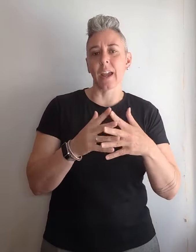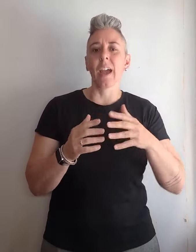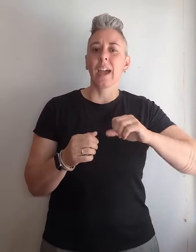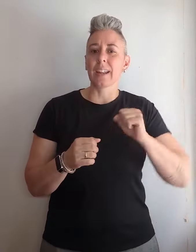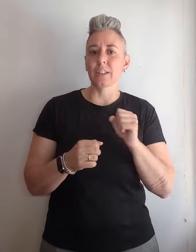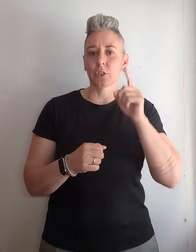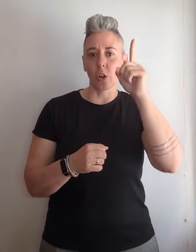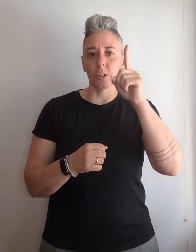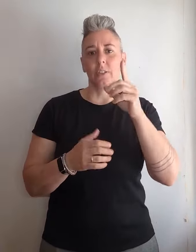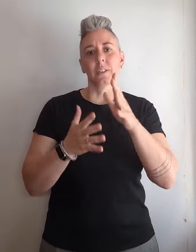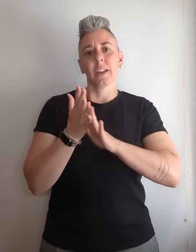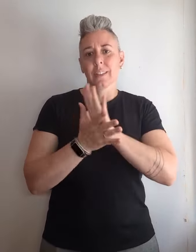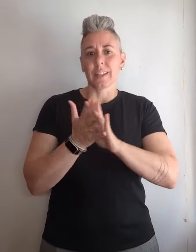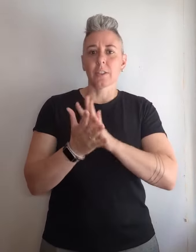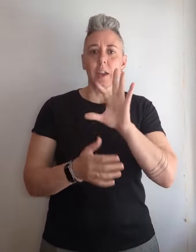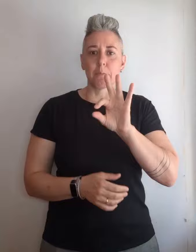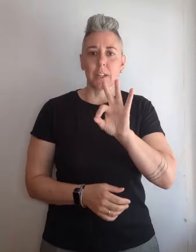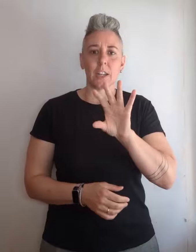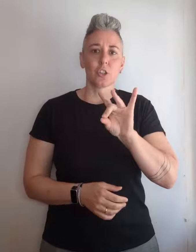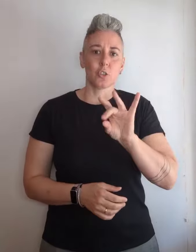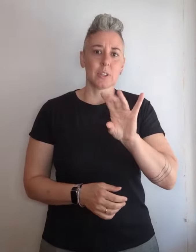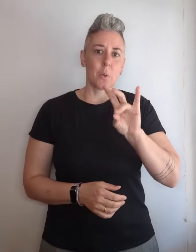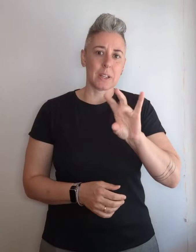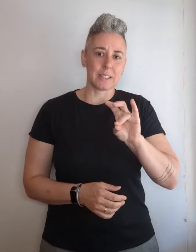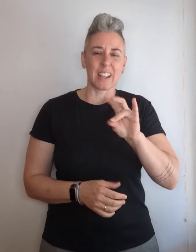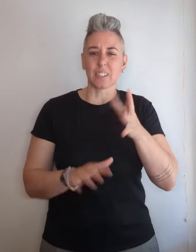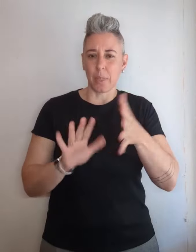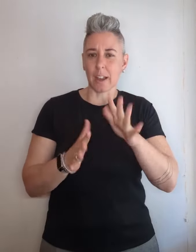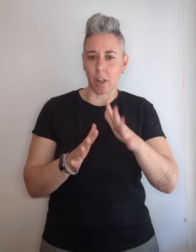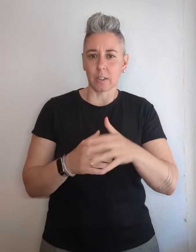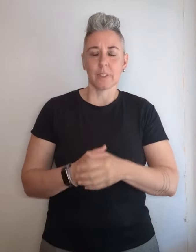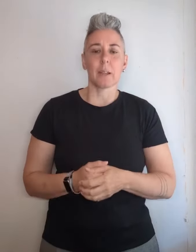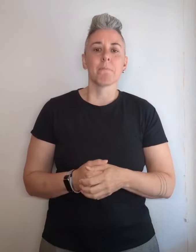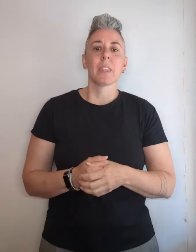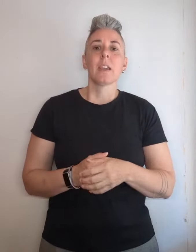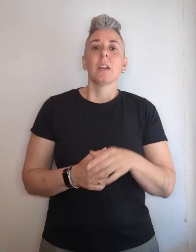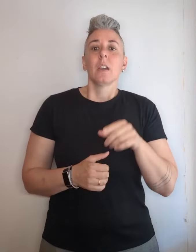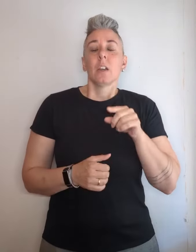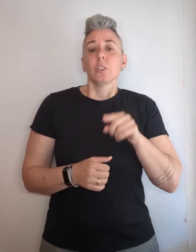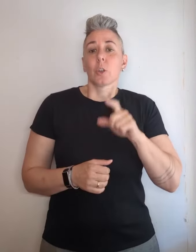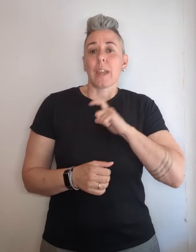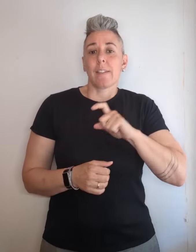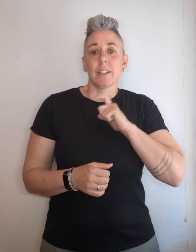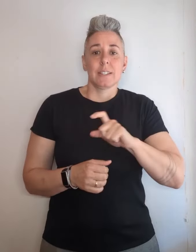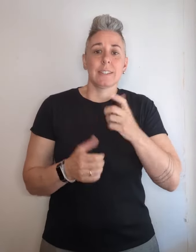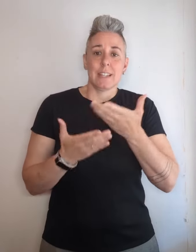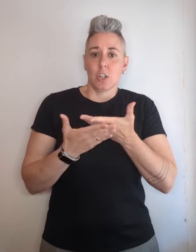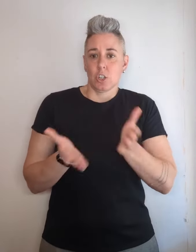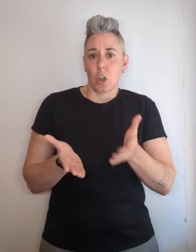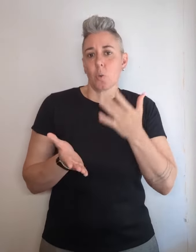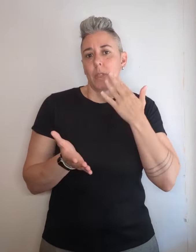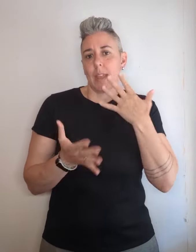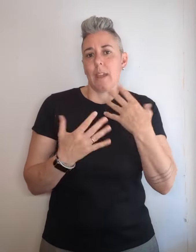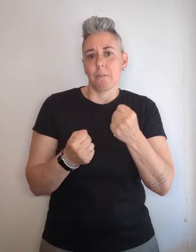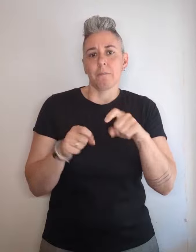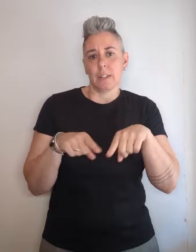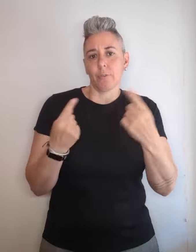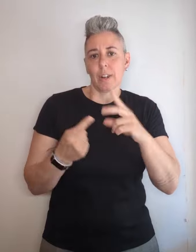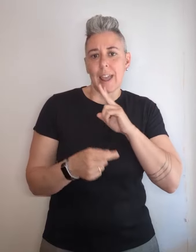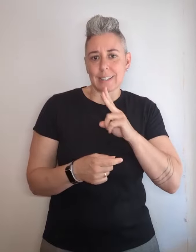and in Scotland they sign Monday, Tuesday, Wednesday, so that kind of thing. So characters in a show, when they have different